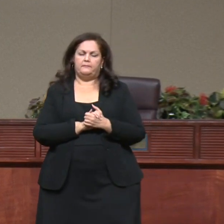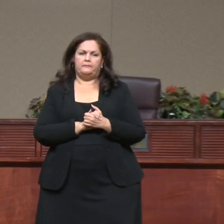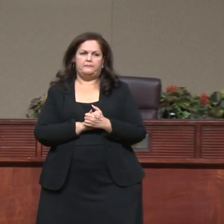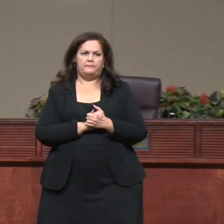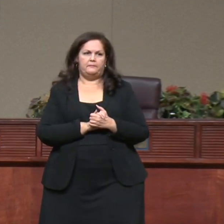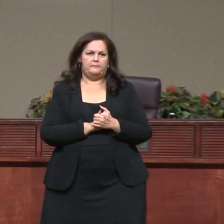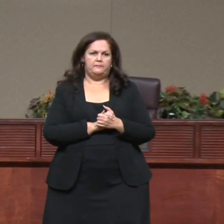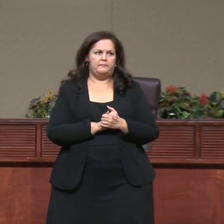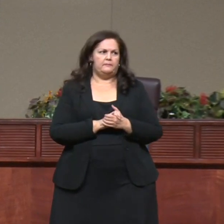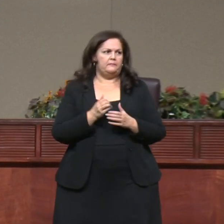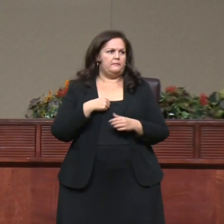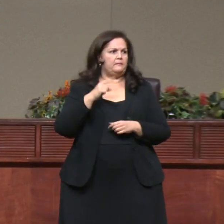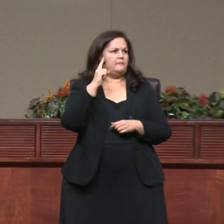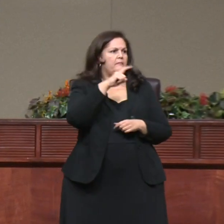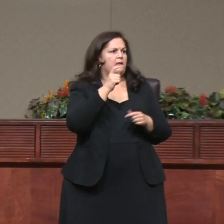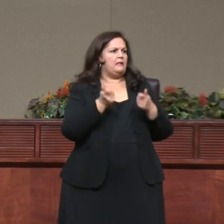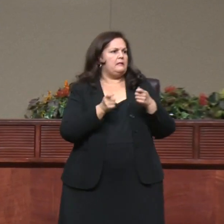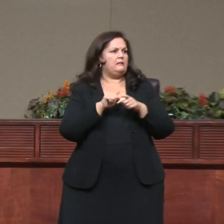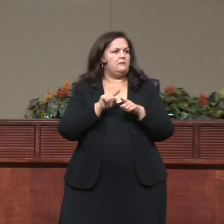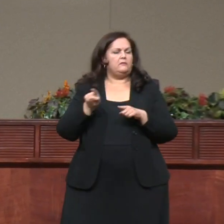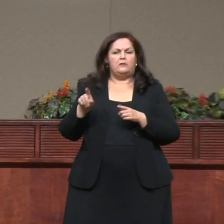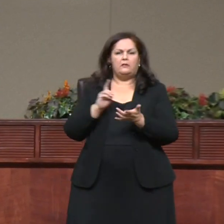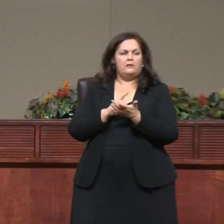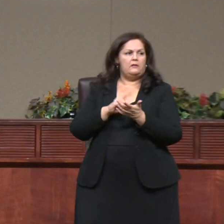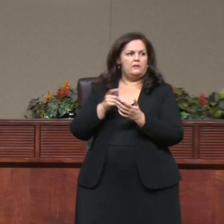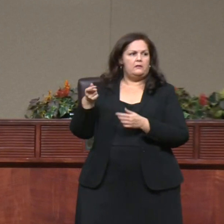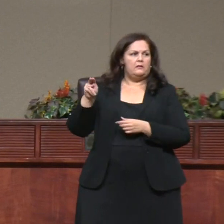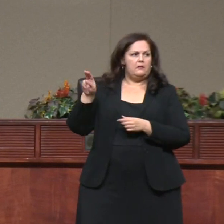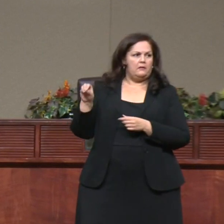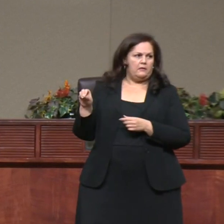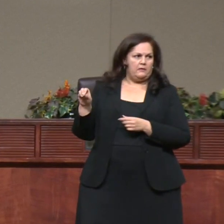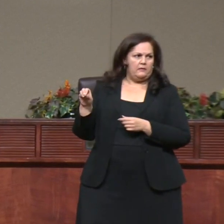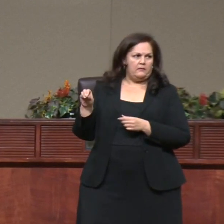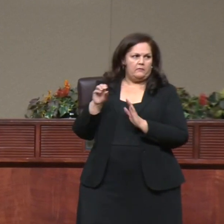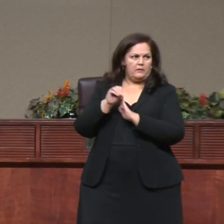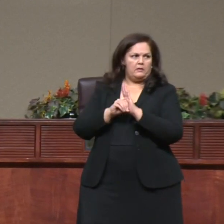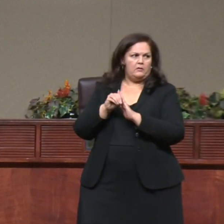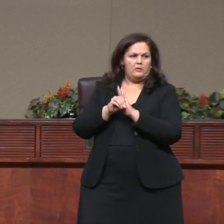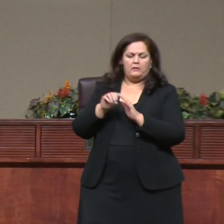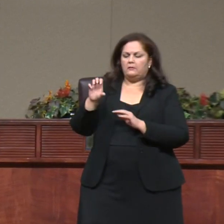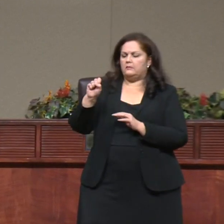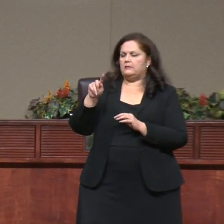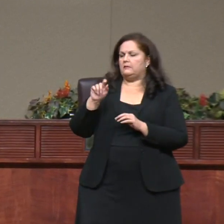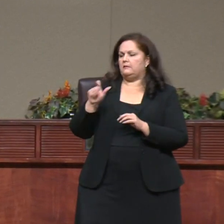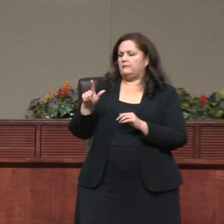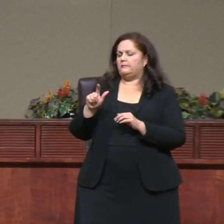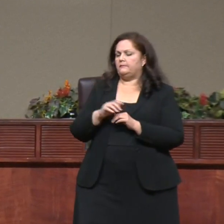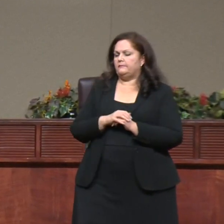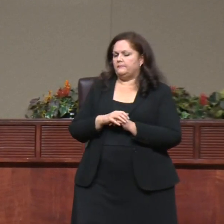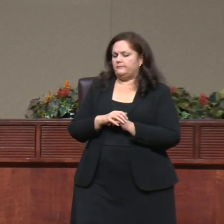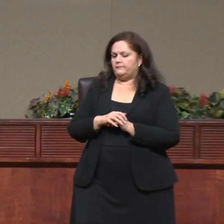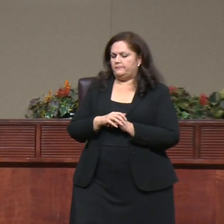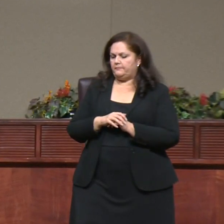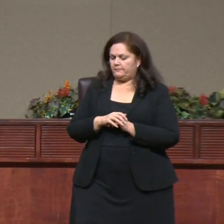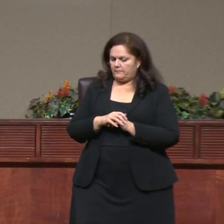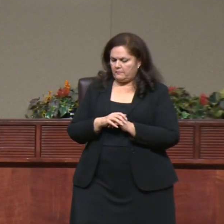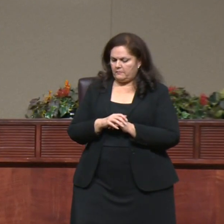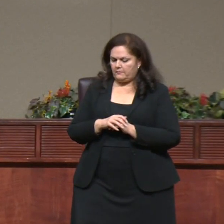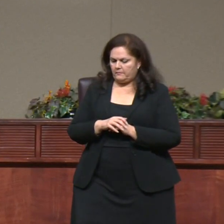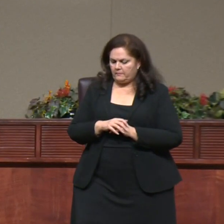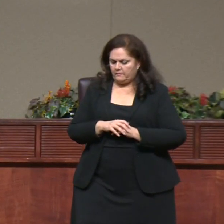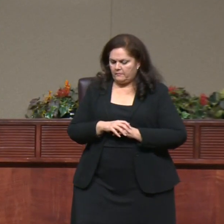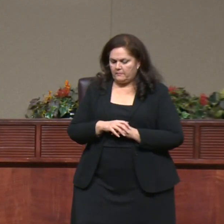This next question was texted in for Dr. Pino from Annie Martin with the Orlando Sentinel. Additional to,